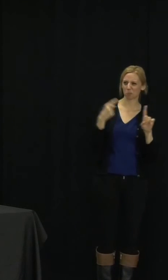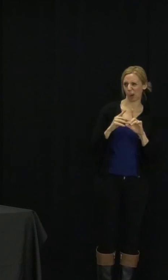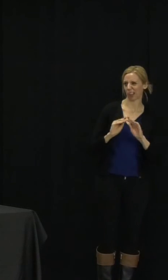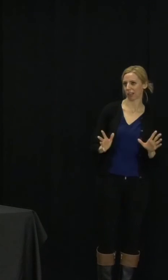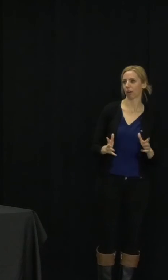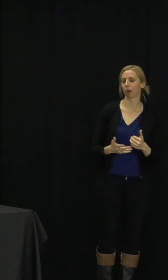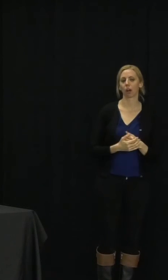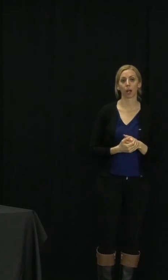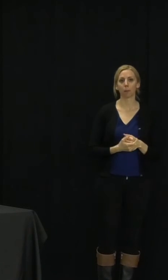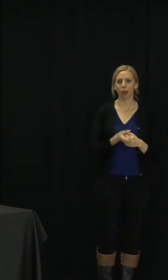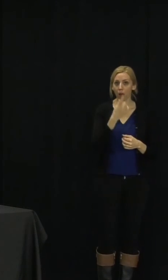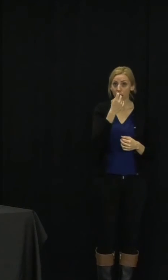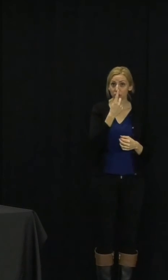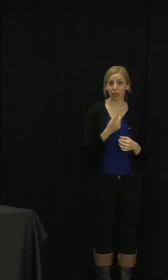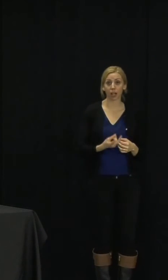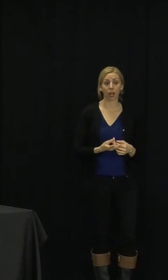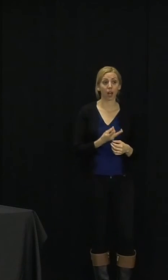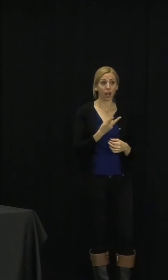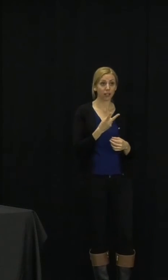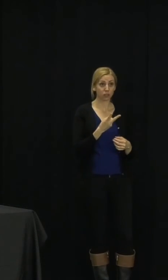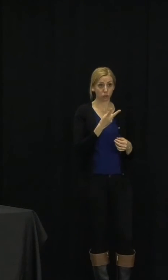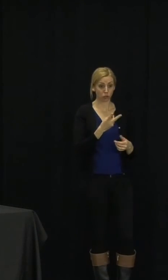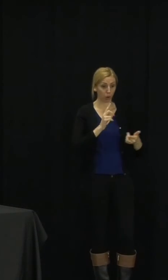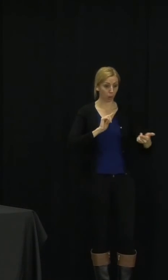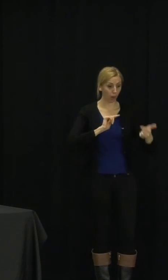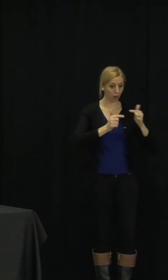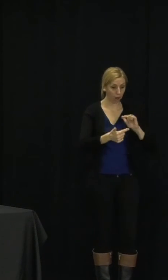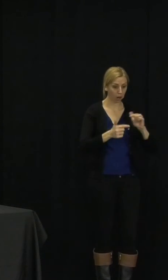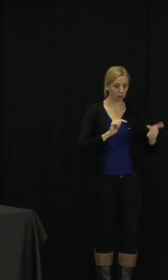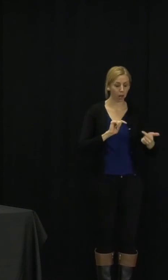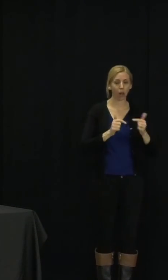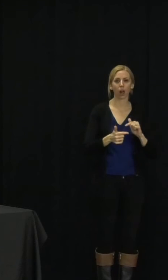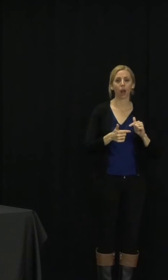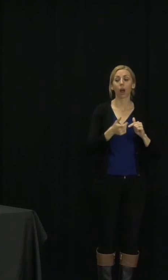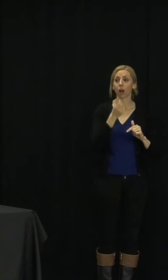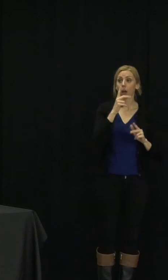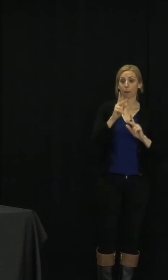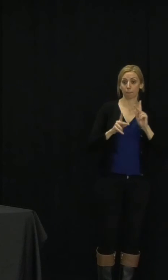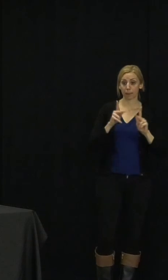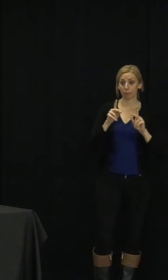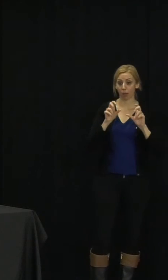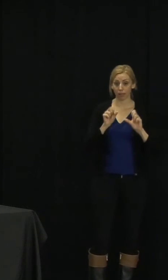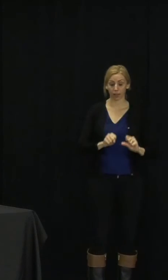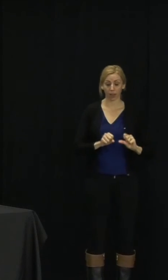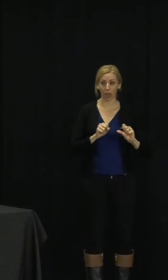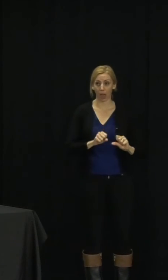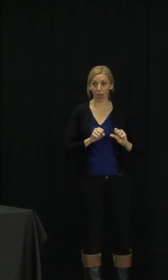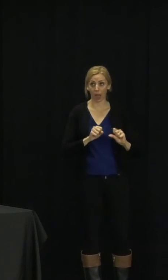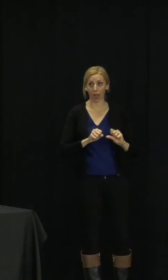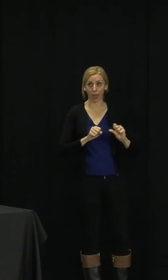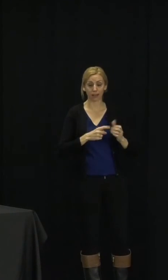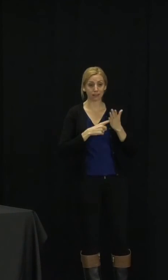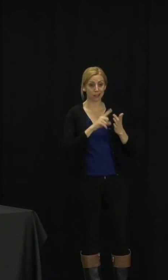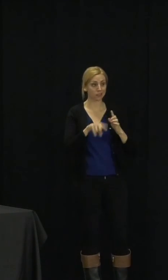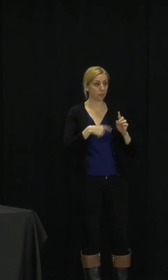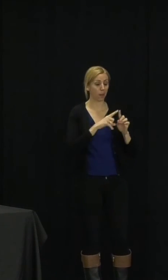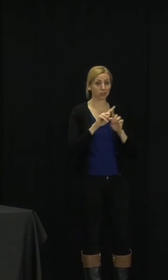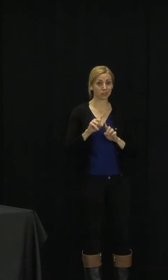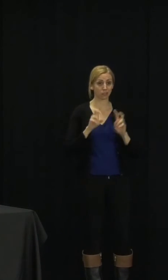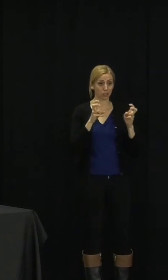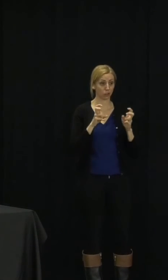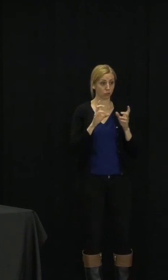Yeah, I'll take part of that. So, diverse pipelines. First of